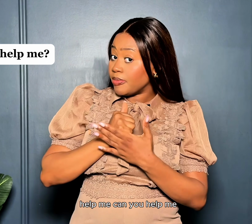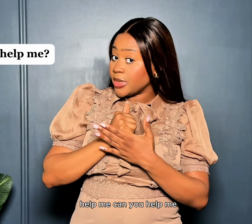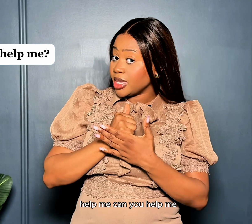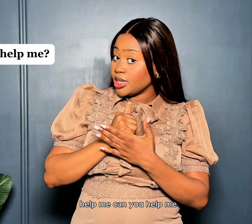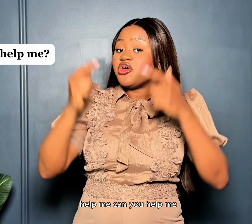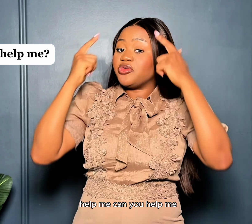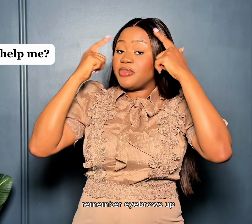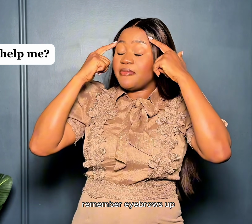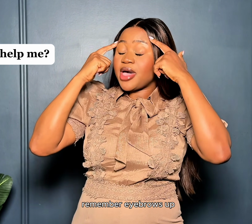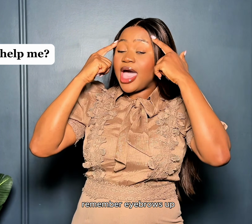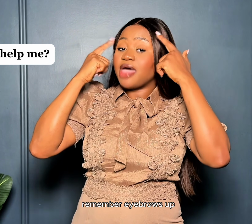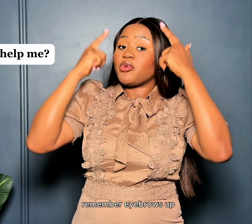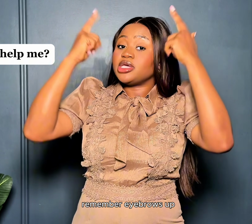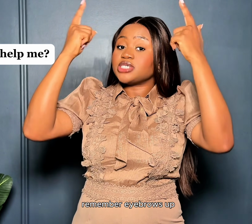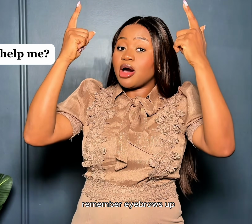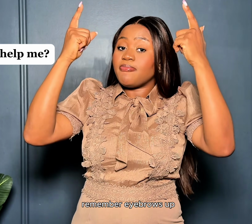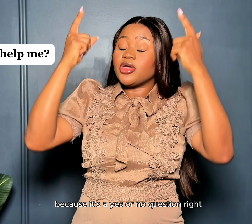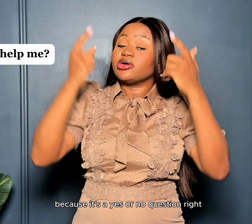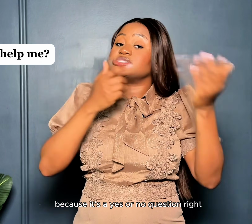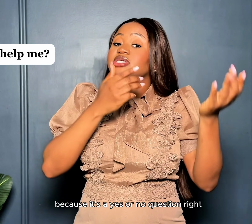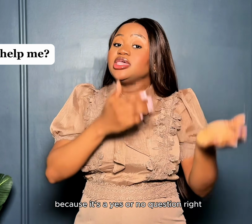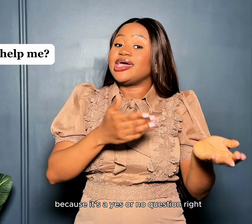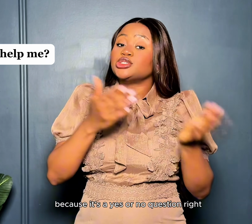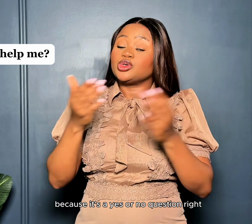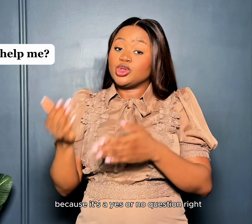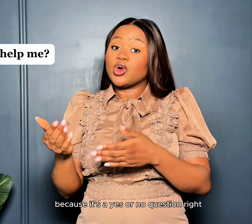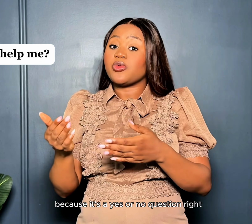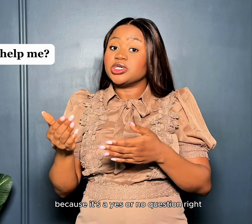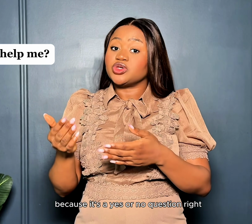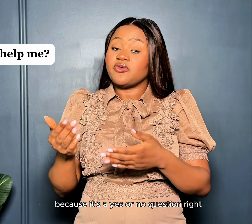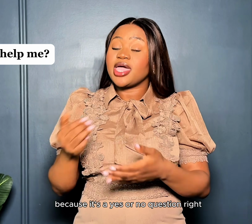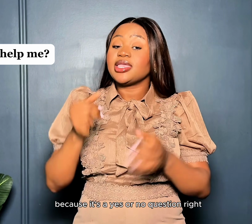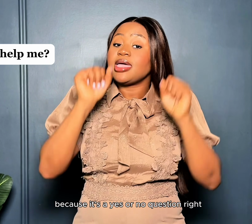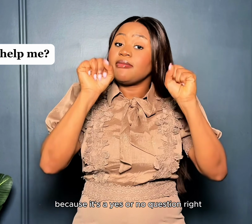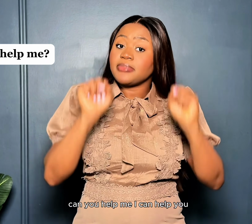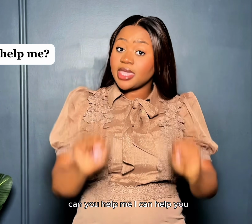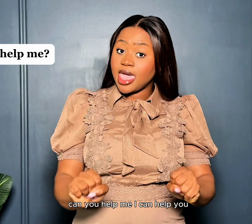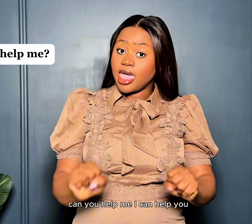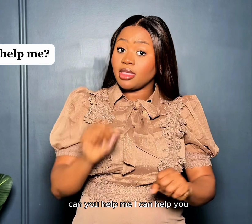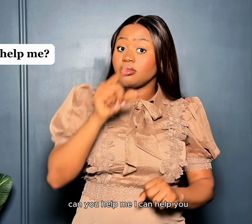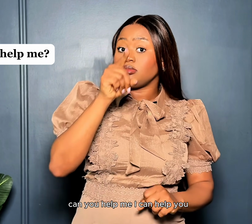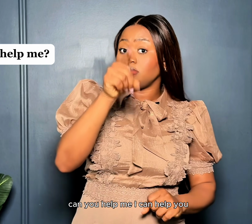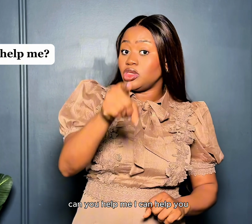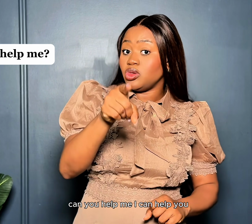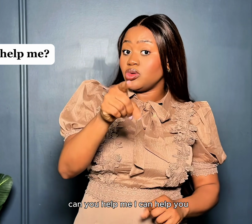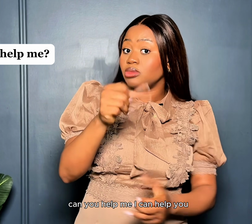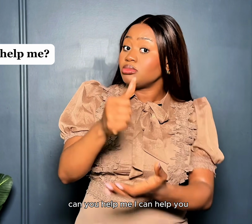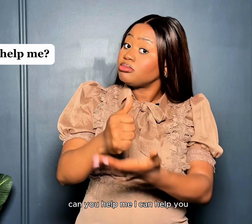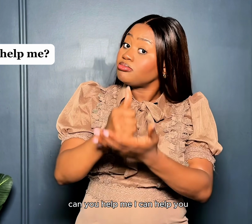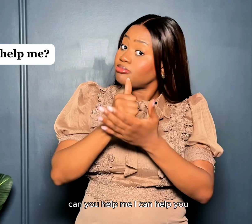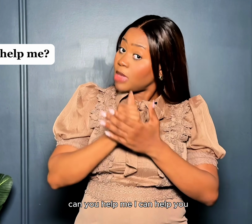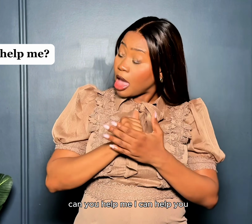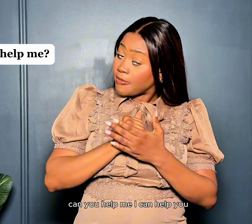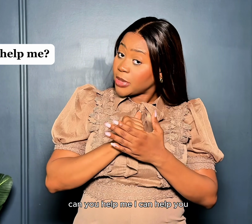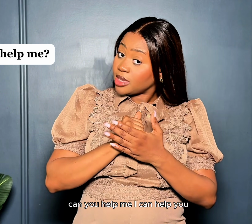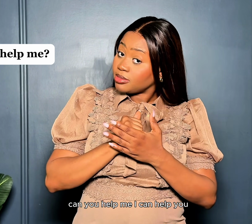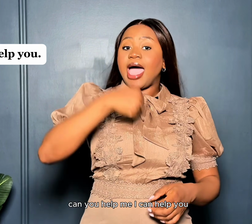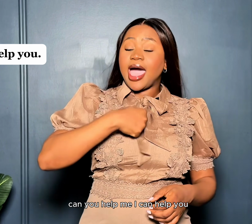me? Remember, eyebrow is up because it's a yes or no question, right? Can you help me?